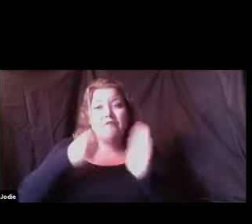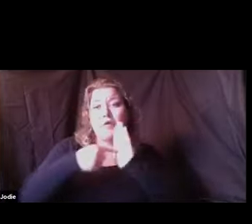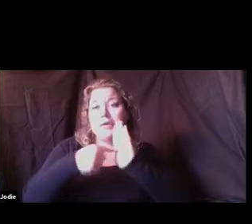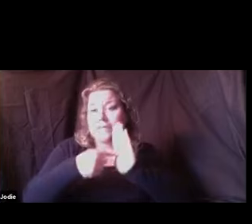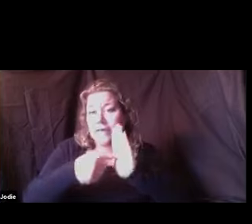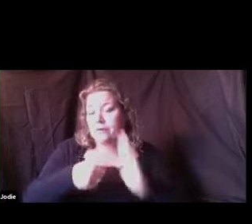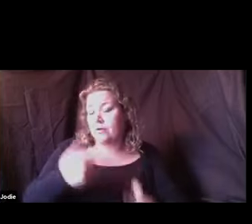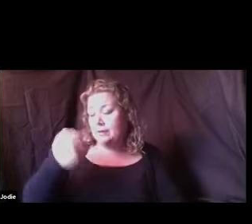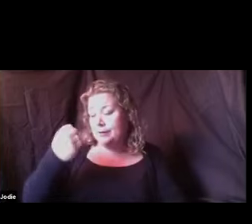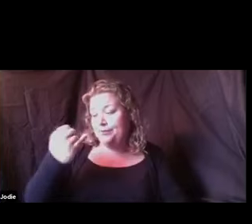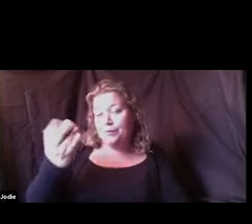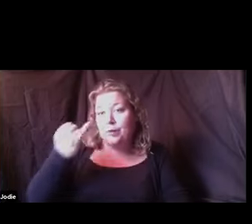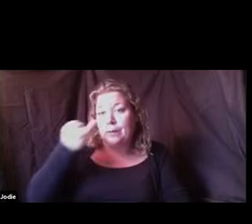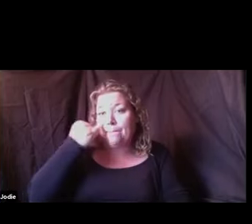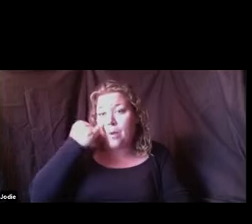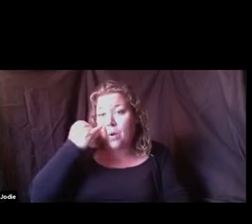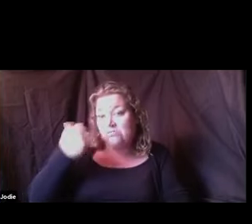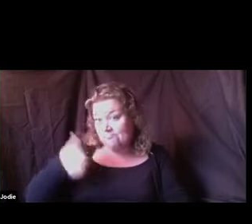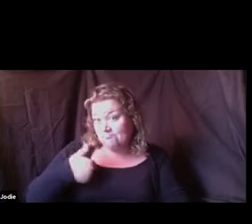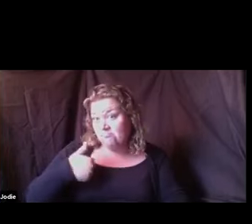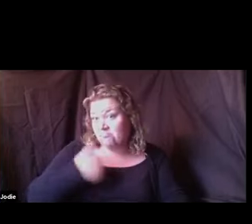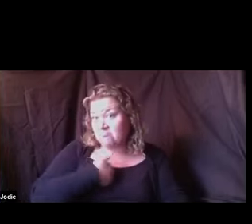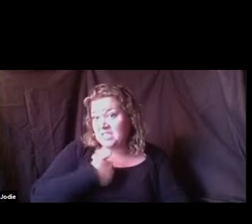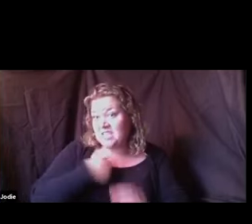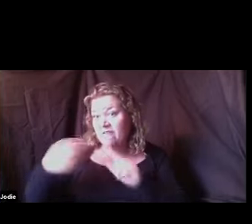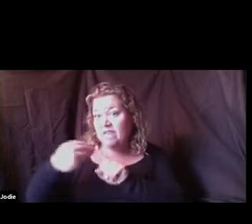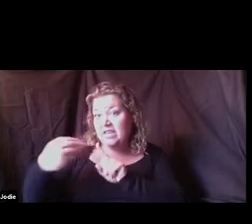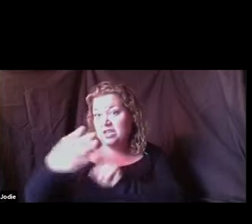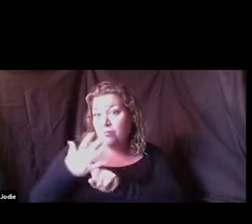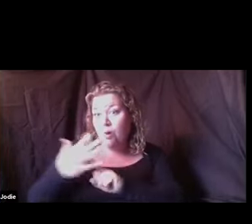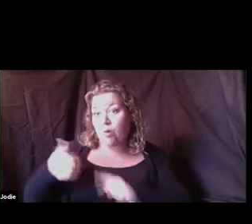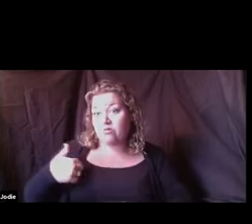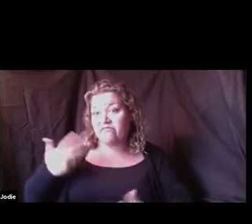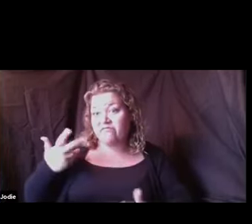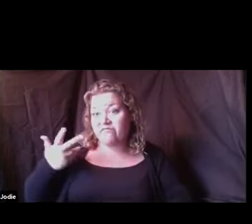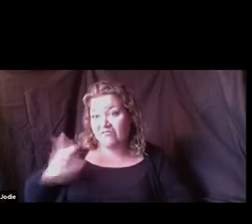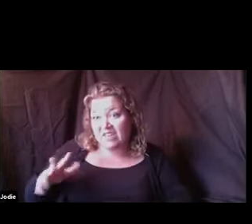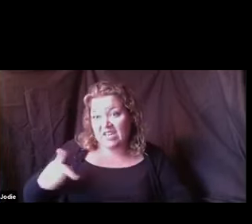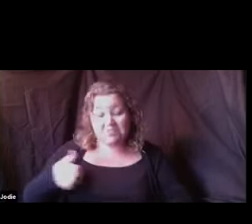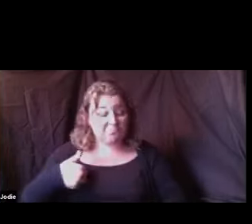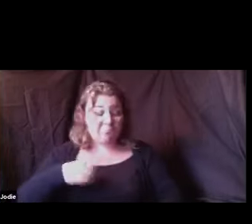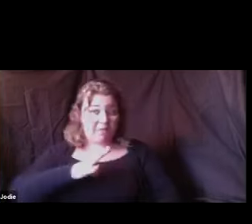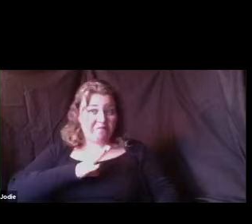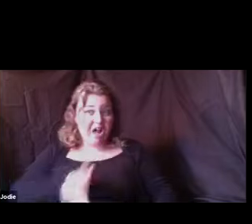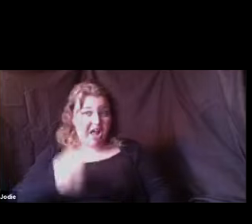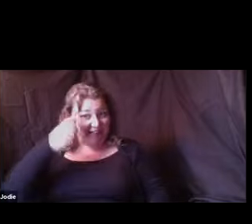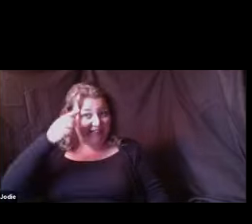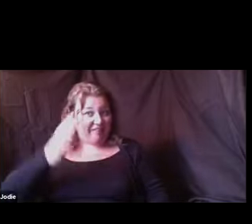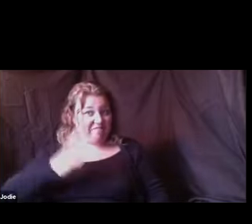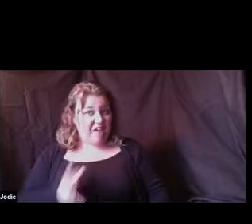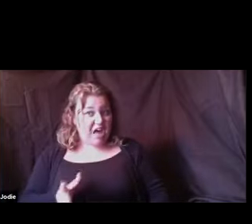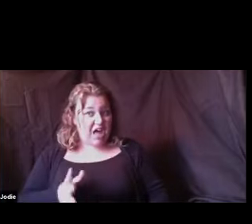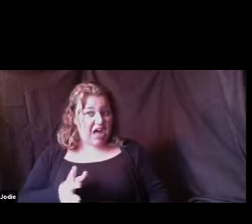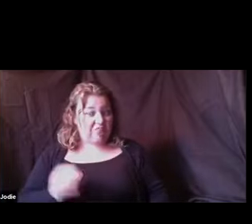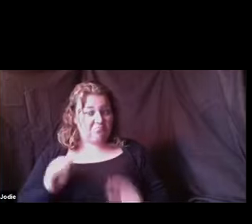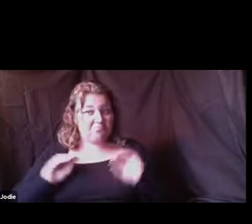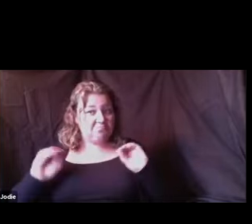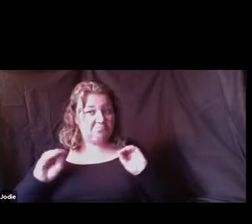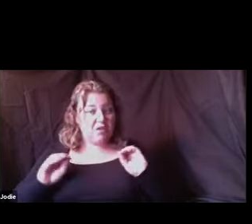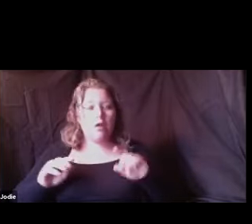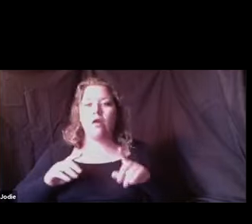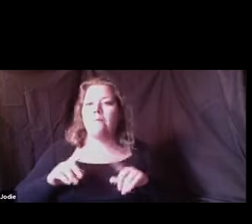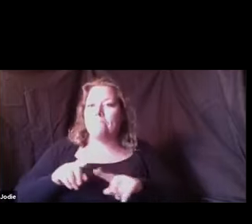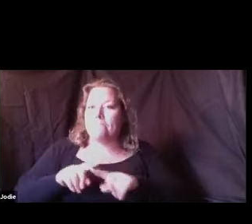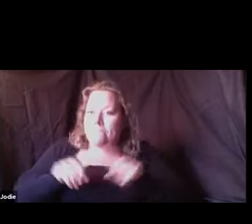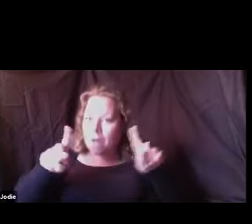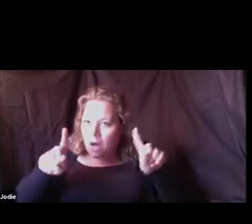who had been exposed and doesn't think I'm sick and I don't have any symptoms yet, but I wear a fabric face covering when I go